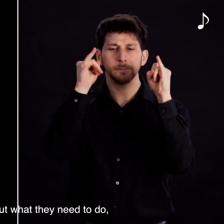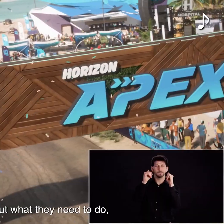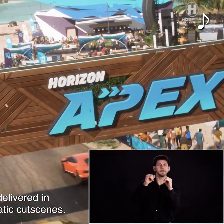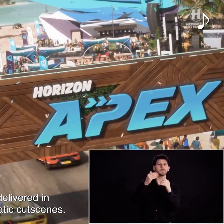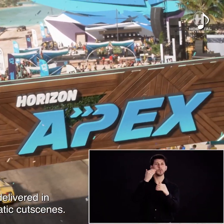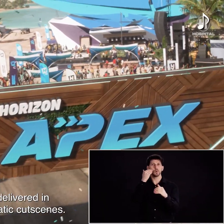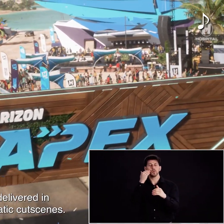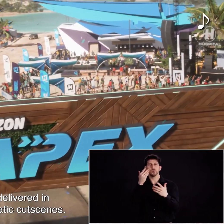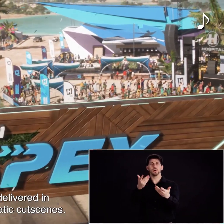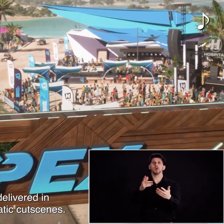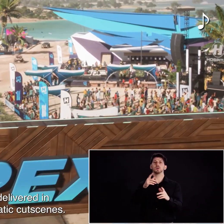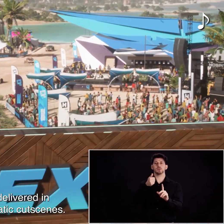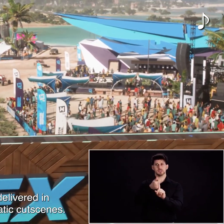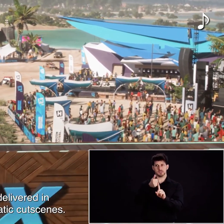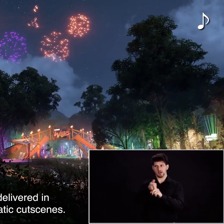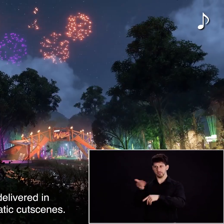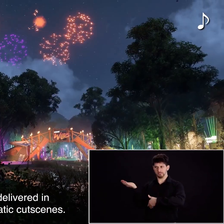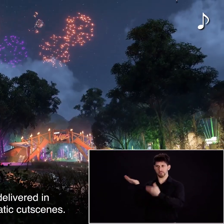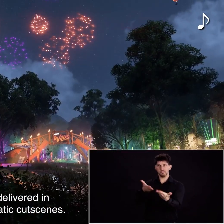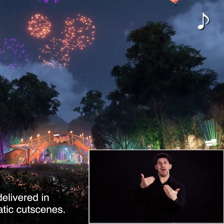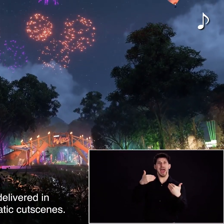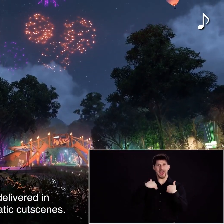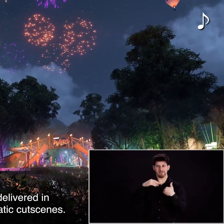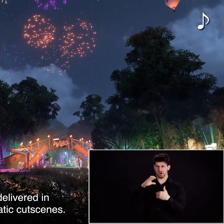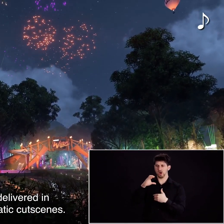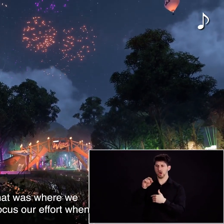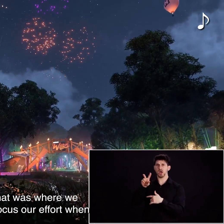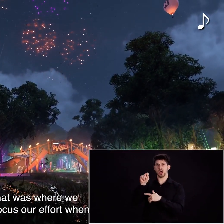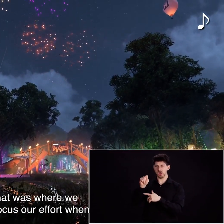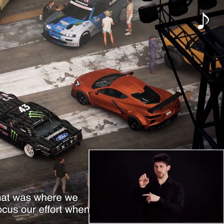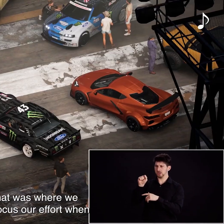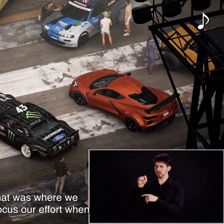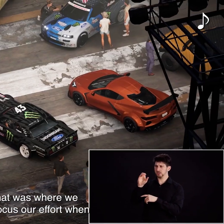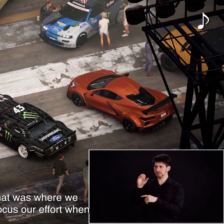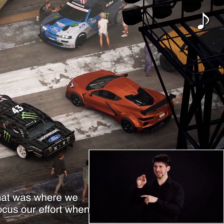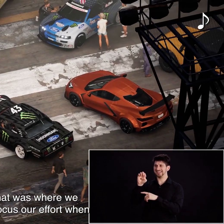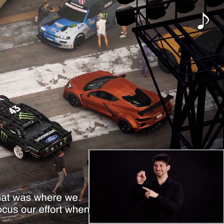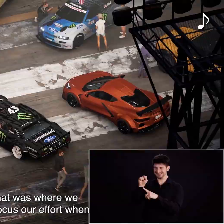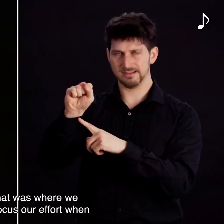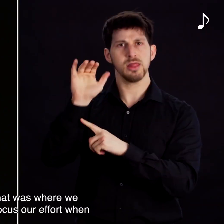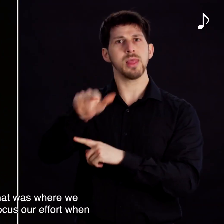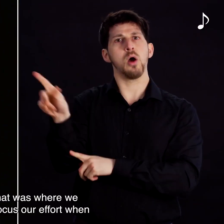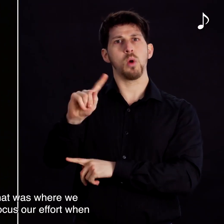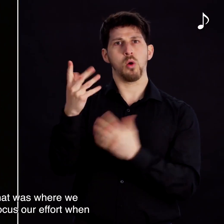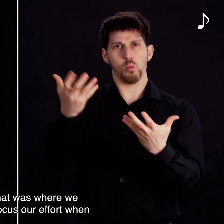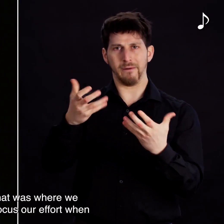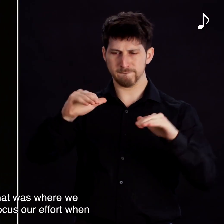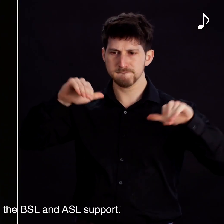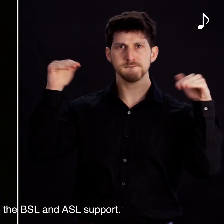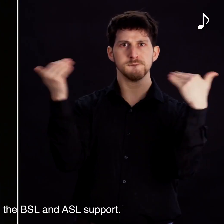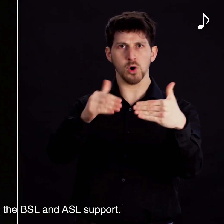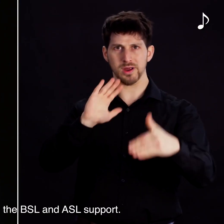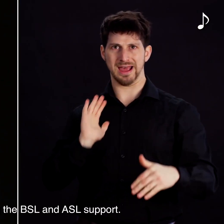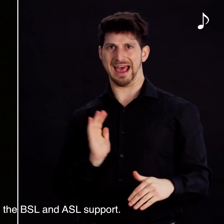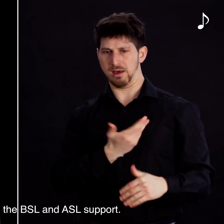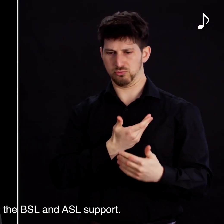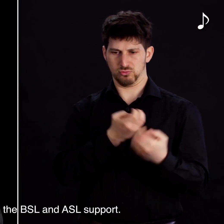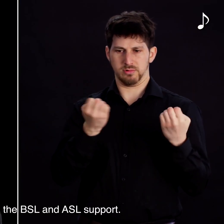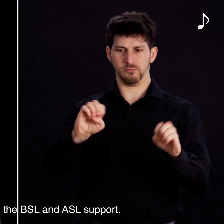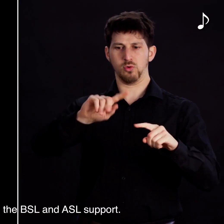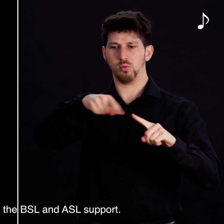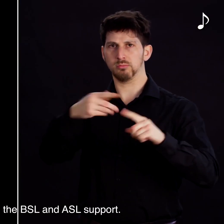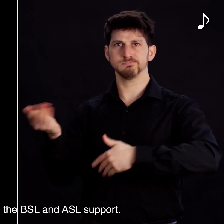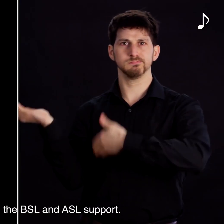do is delivered in cinematic cutscenes. And so that was where we wanted to focus our effort when we were delivering